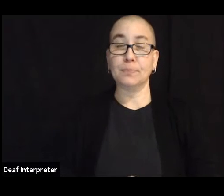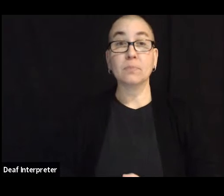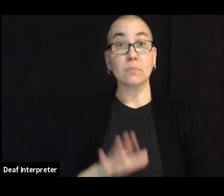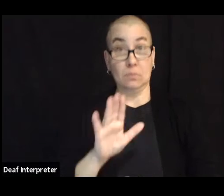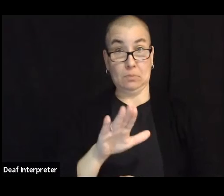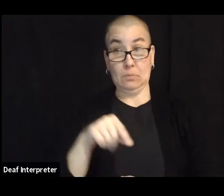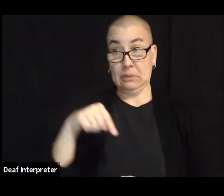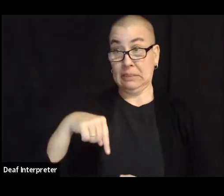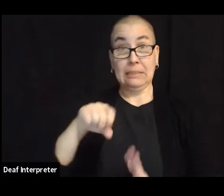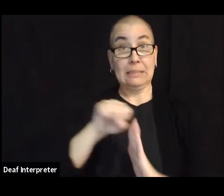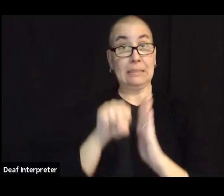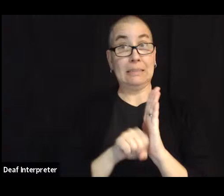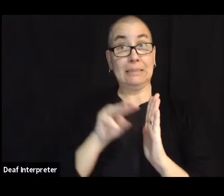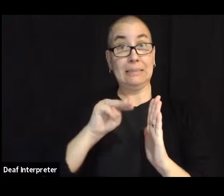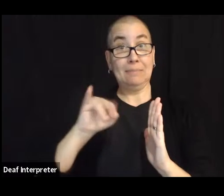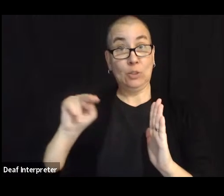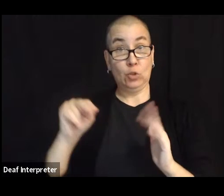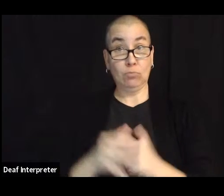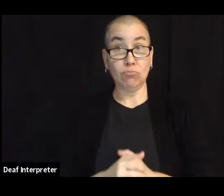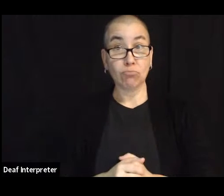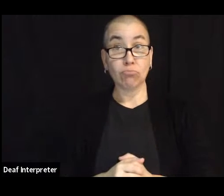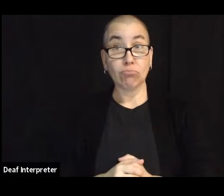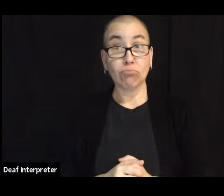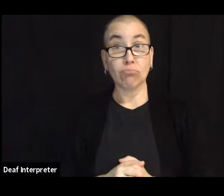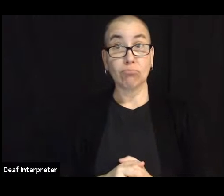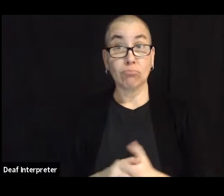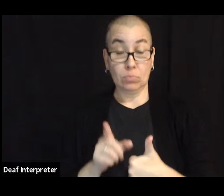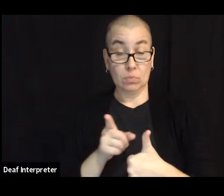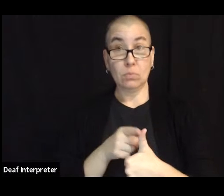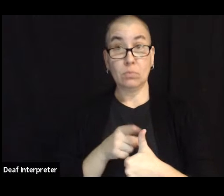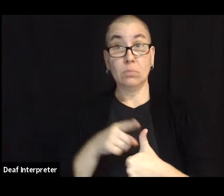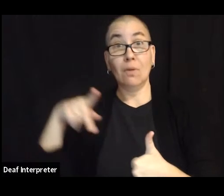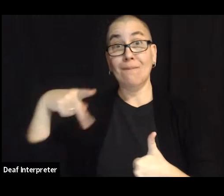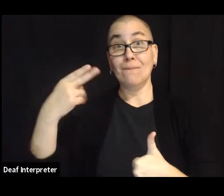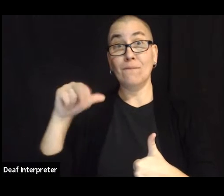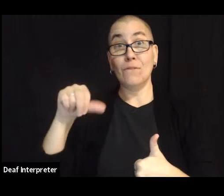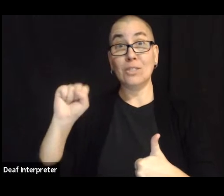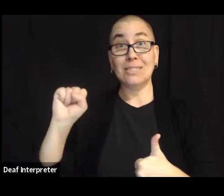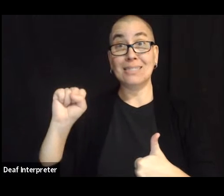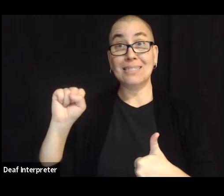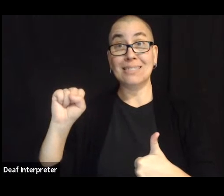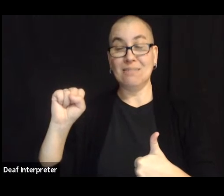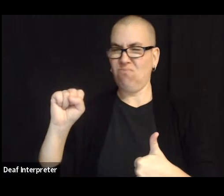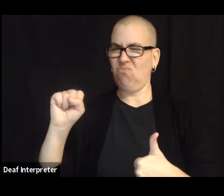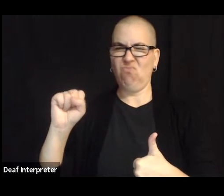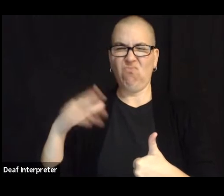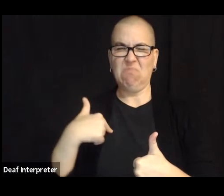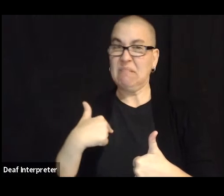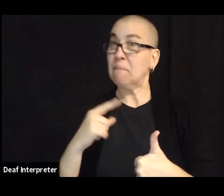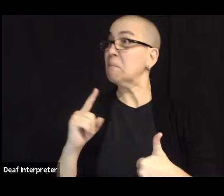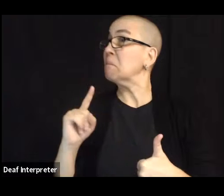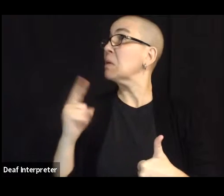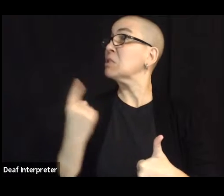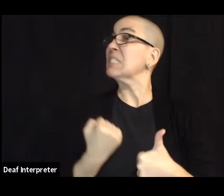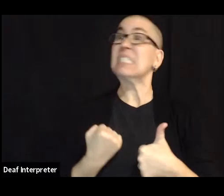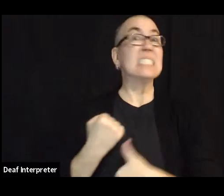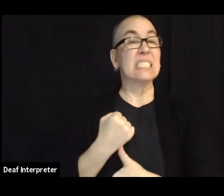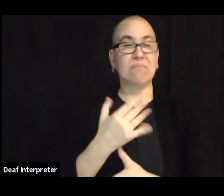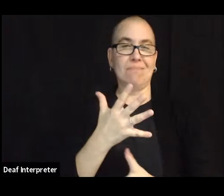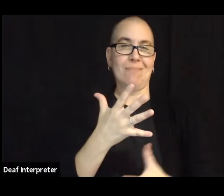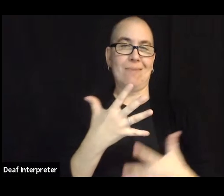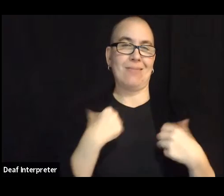first stage of vaccination, we prioritized healthcare workers and then individuals who are in our skilled